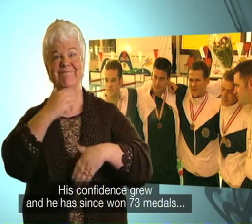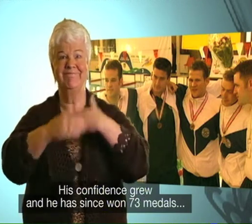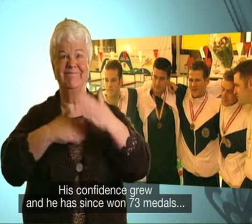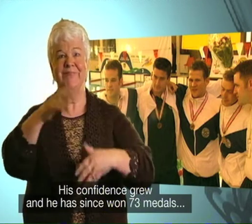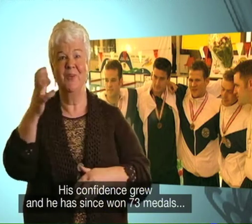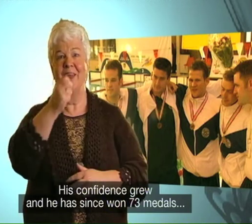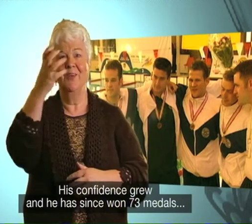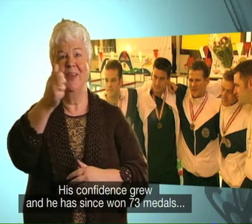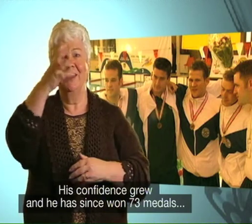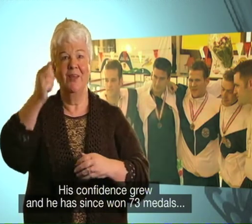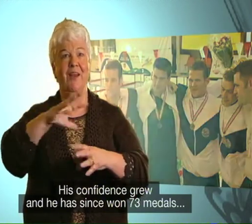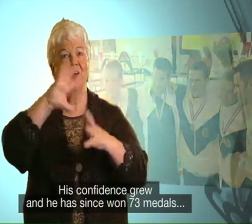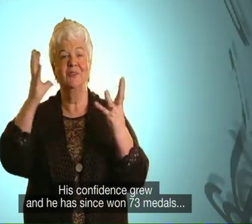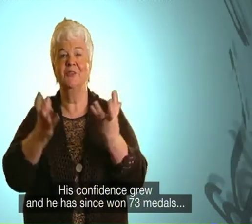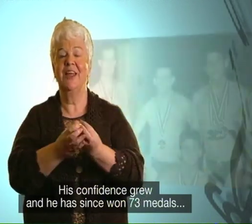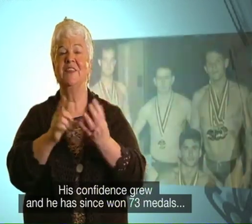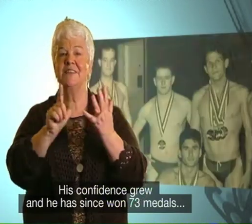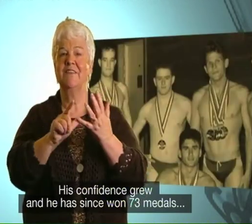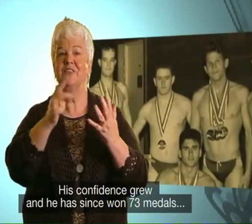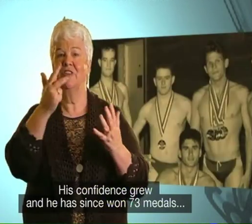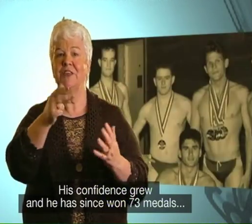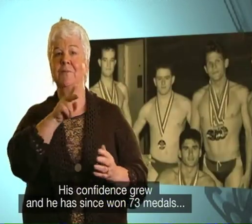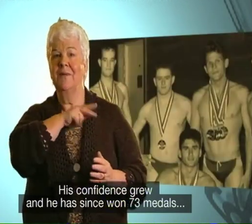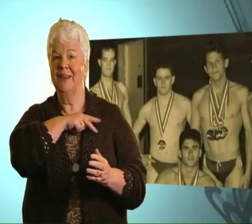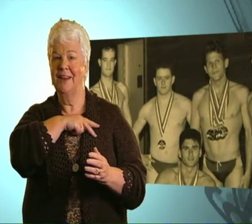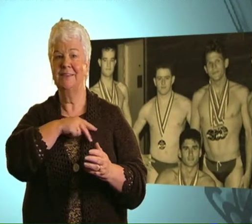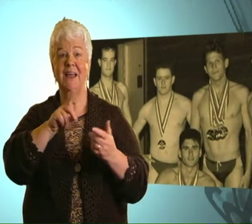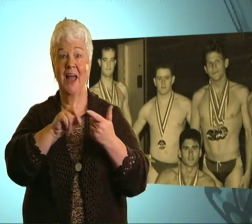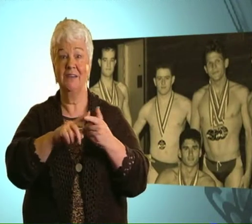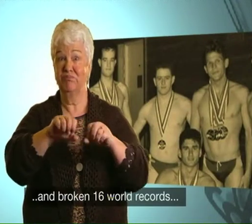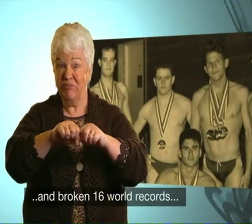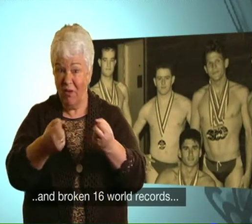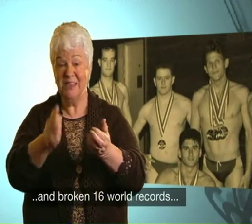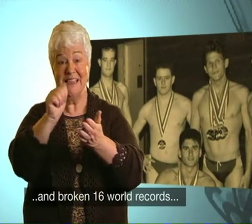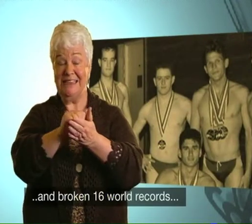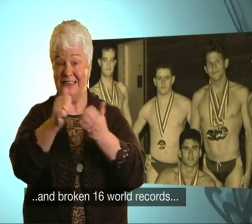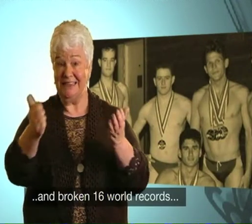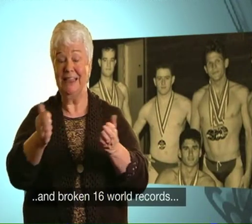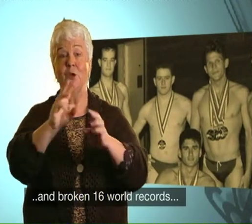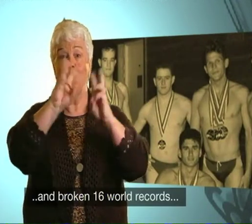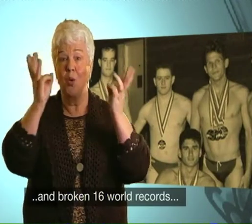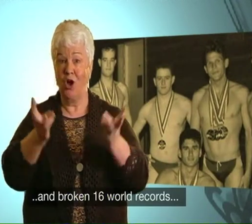grew, and he has since won 73 medals and broken 16 world